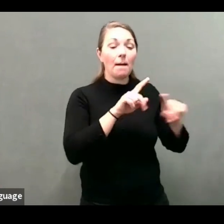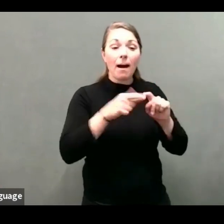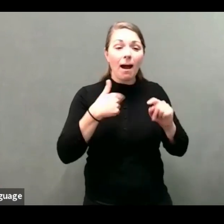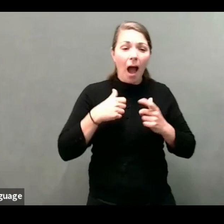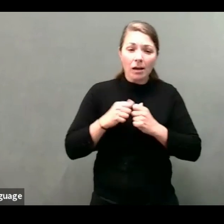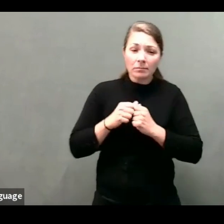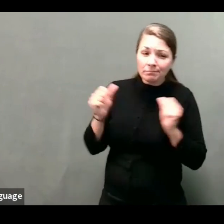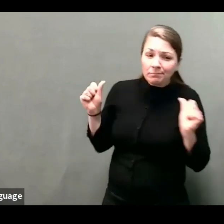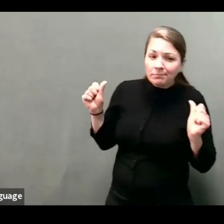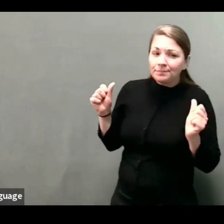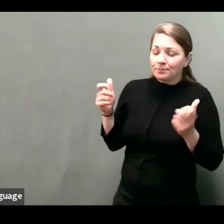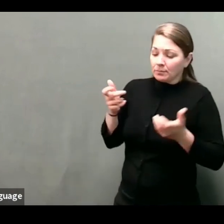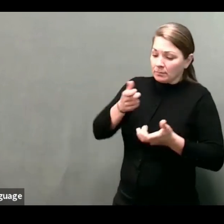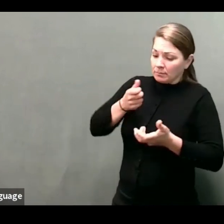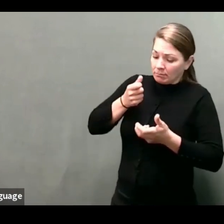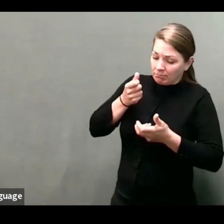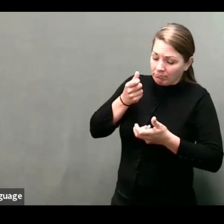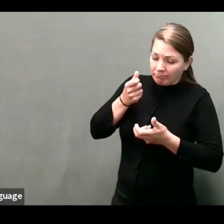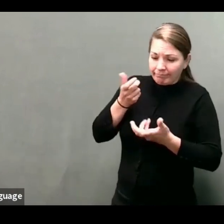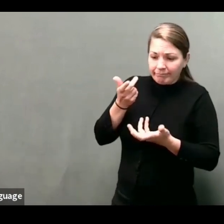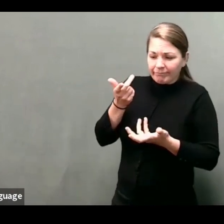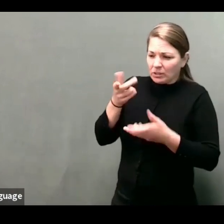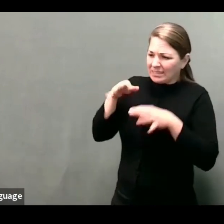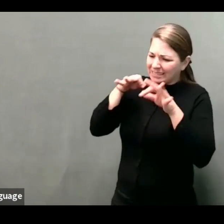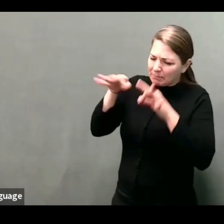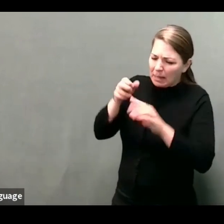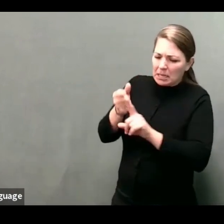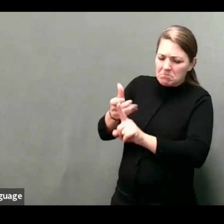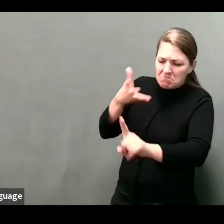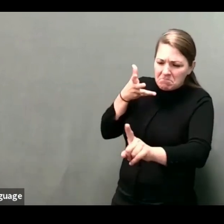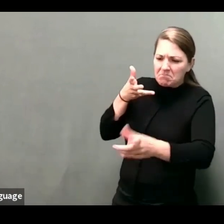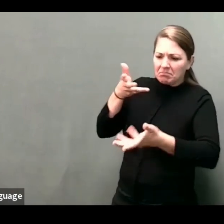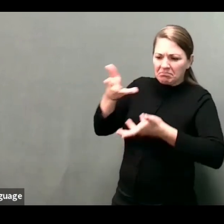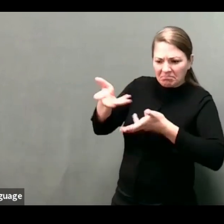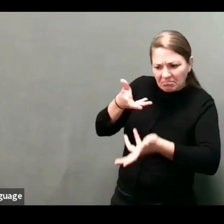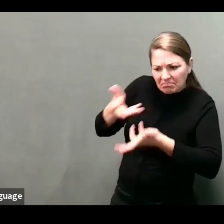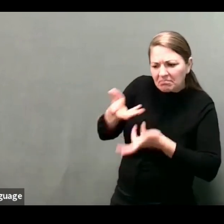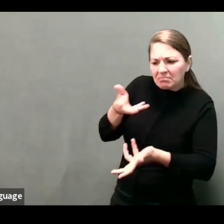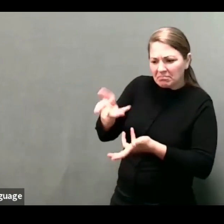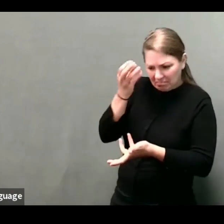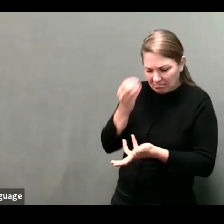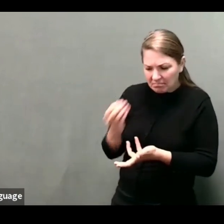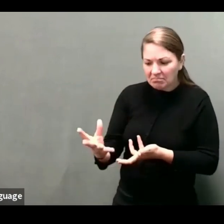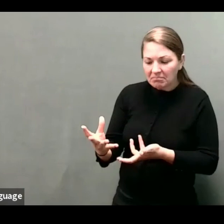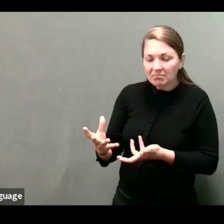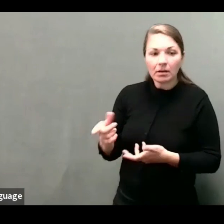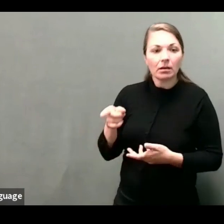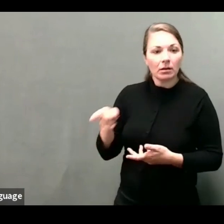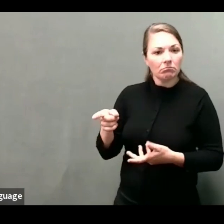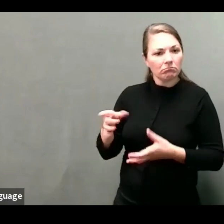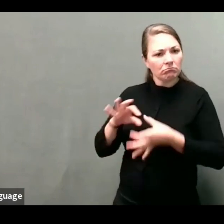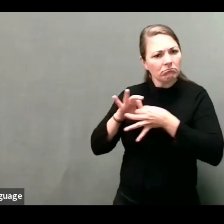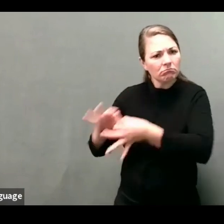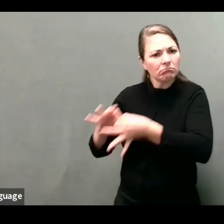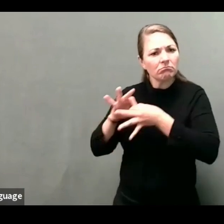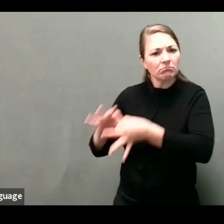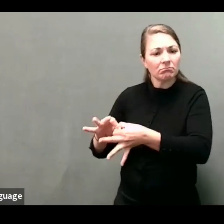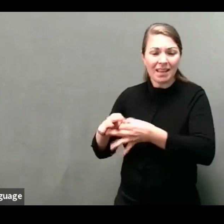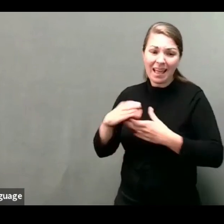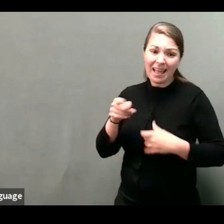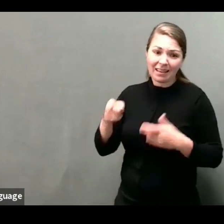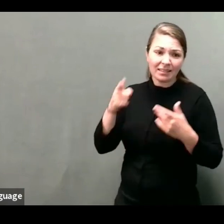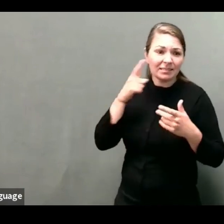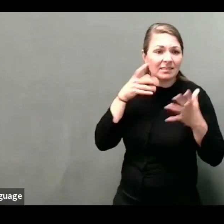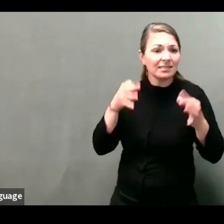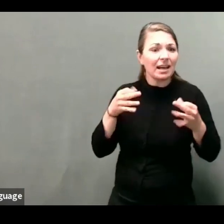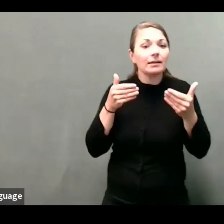she understood. We were able to continue our rapport, and she actually decided to continue with the exam